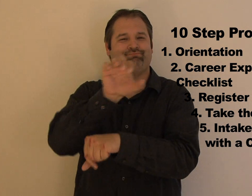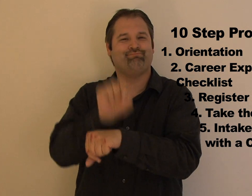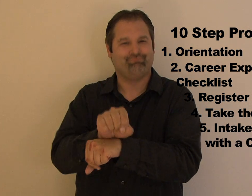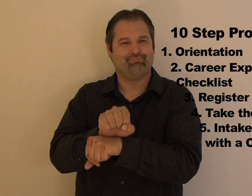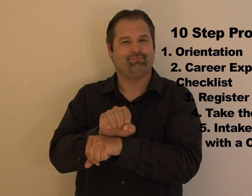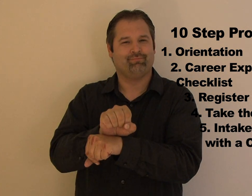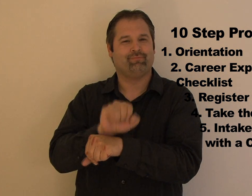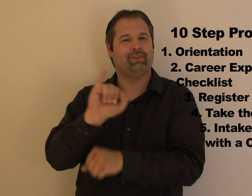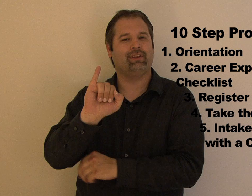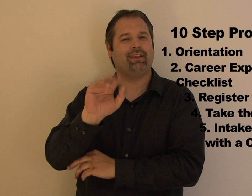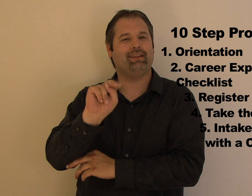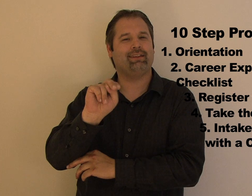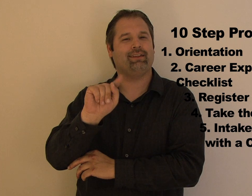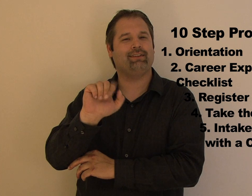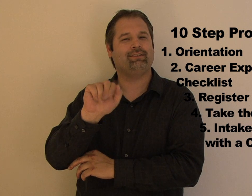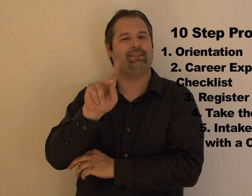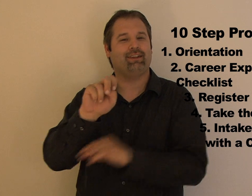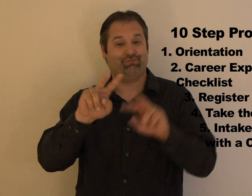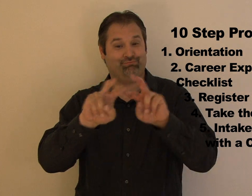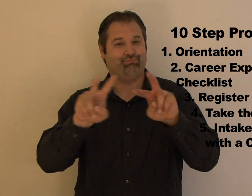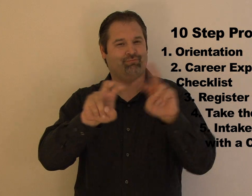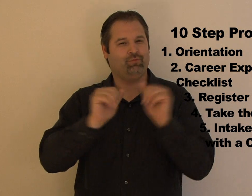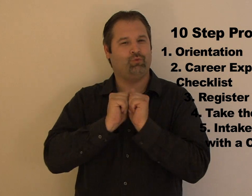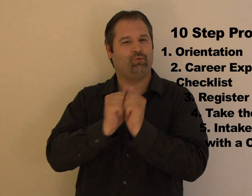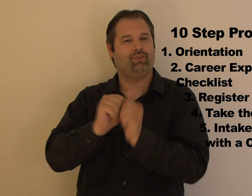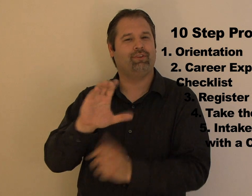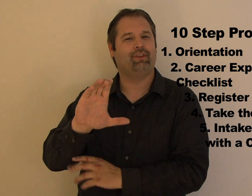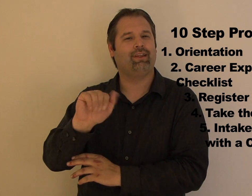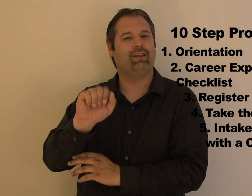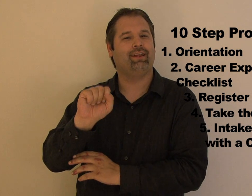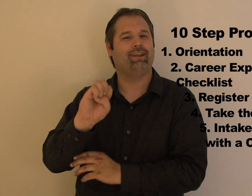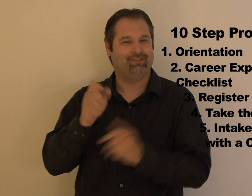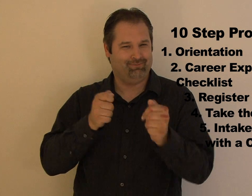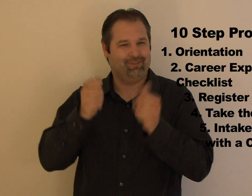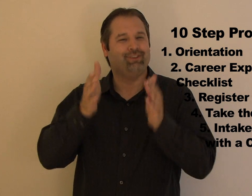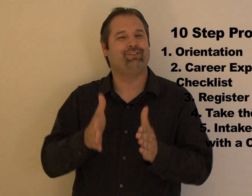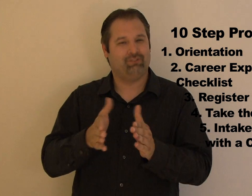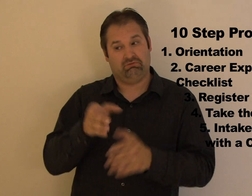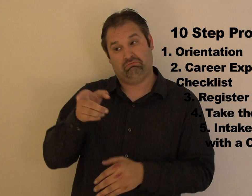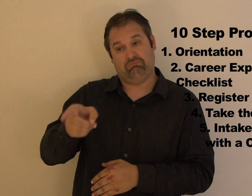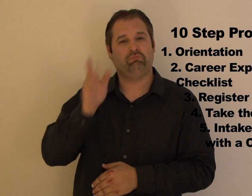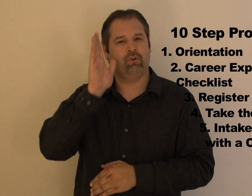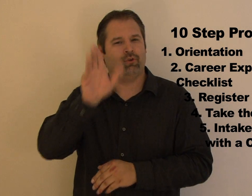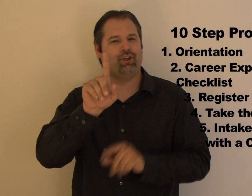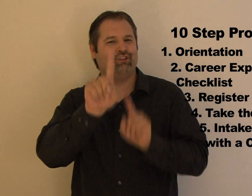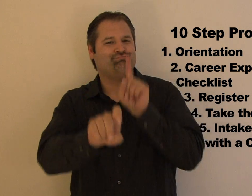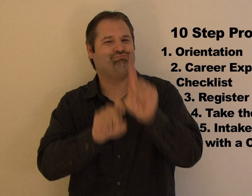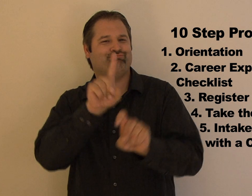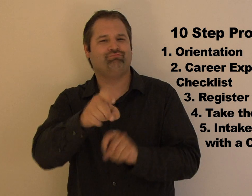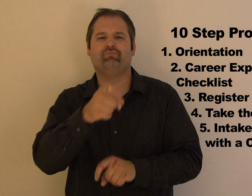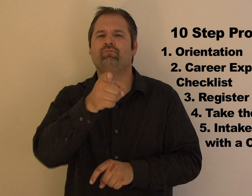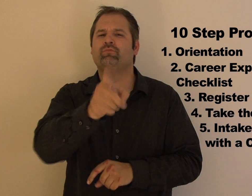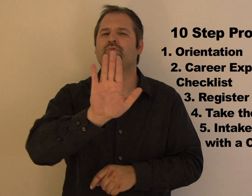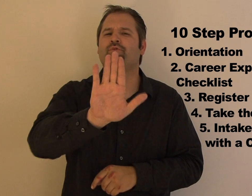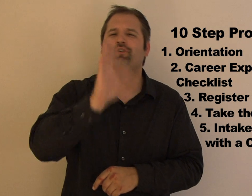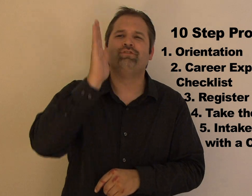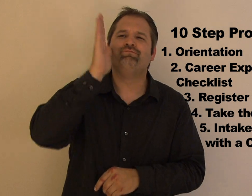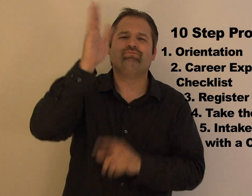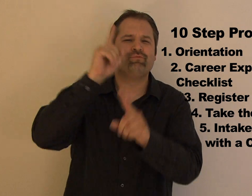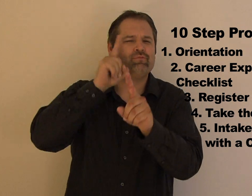Once you have passed the test, you make an appointment with a case manager at a Michigan Works office for your intake interview. In this interview, they will ask you